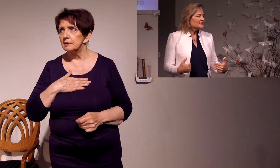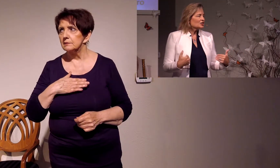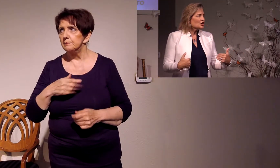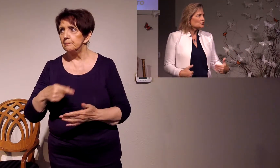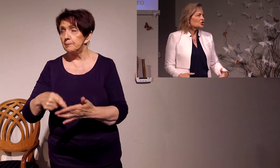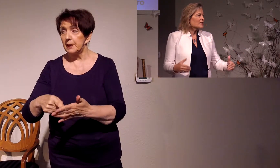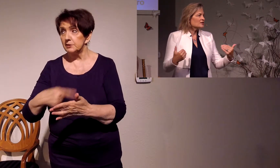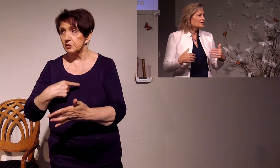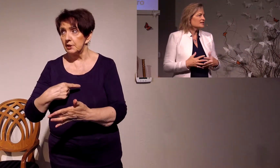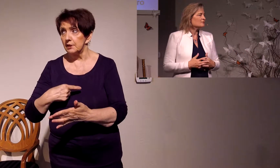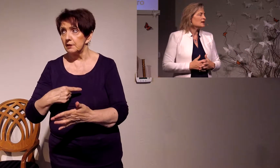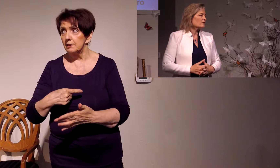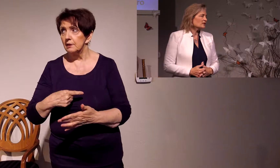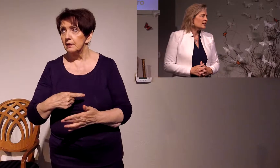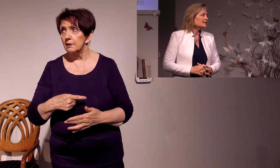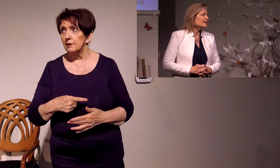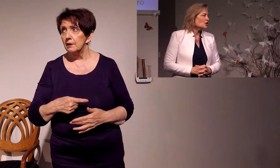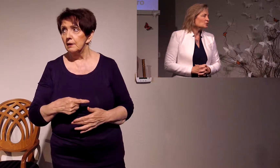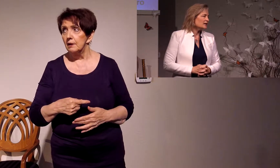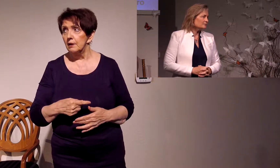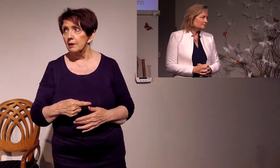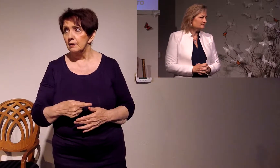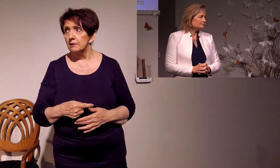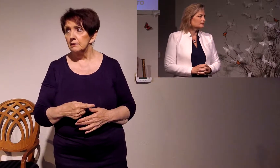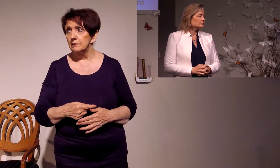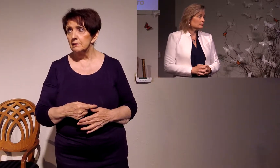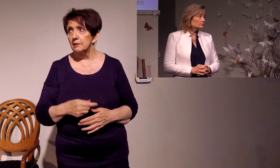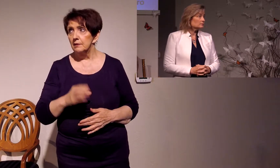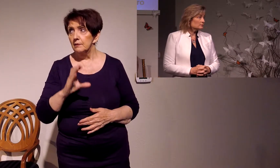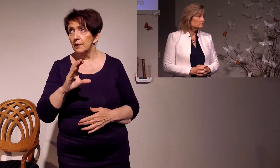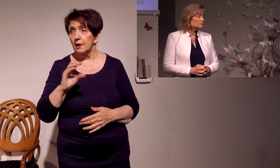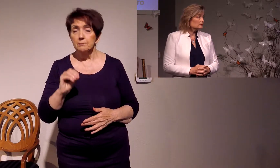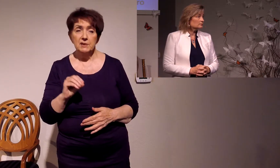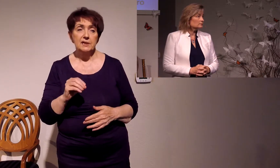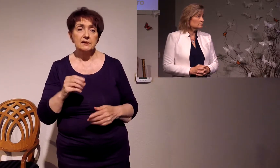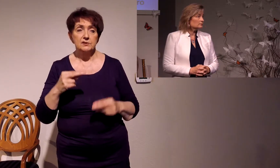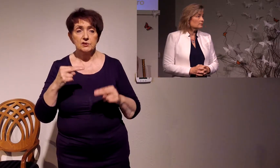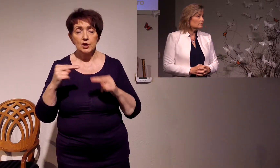company had to negotiate not to give me everything that they owed me.